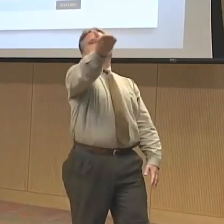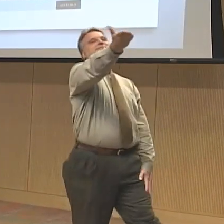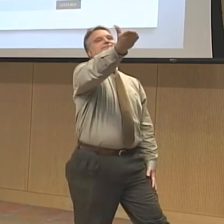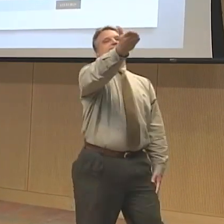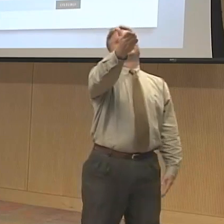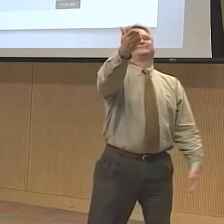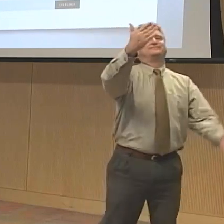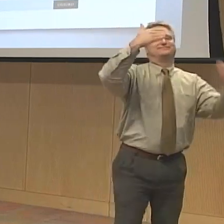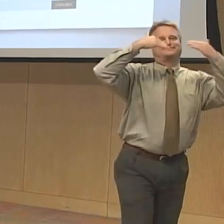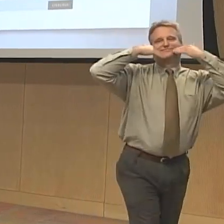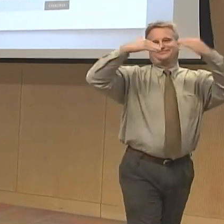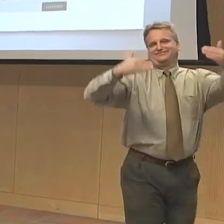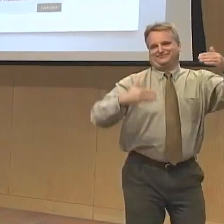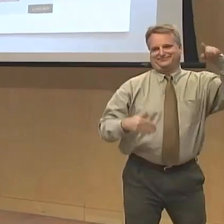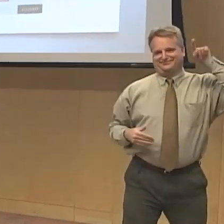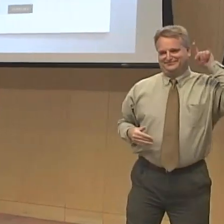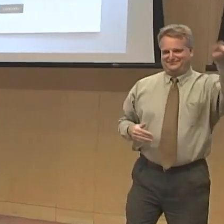are. Thanks to Mark,